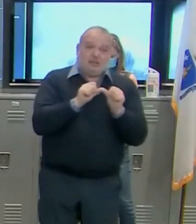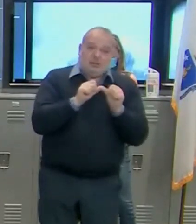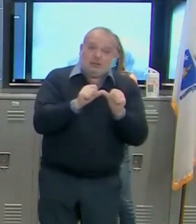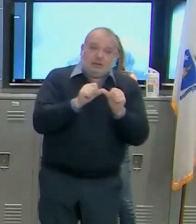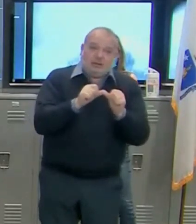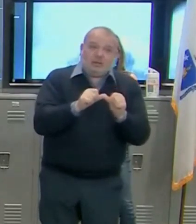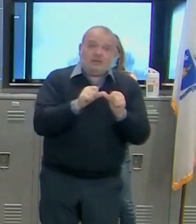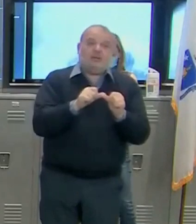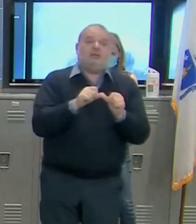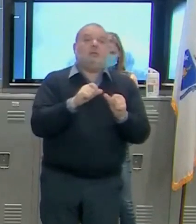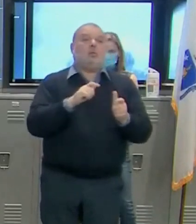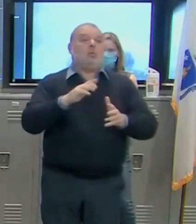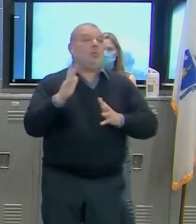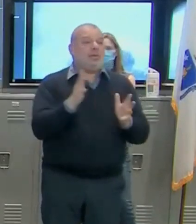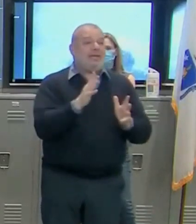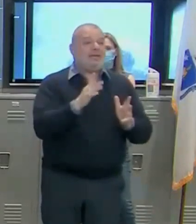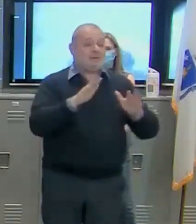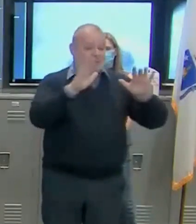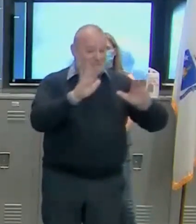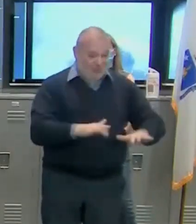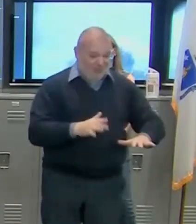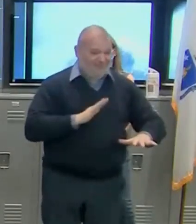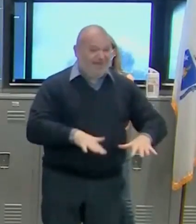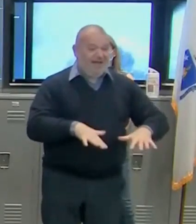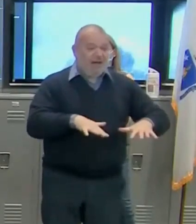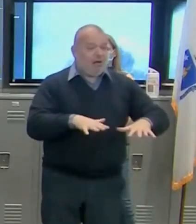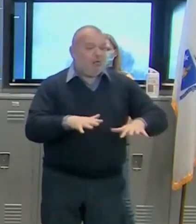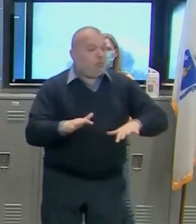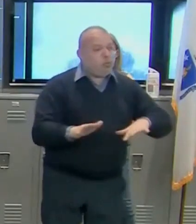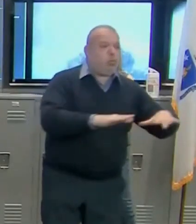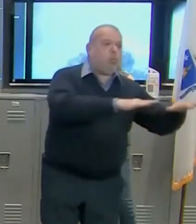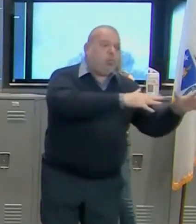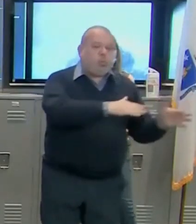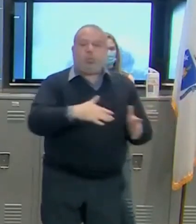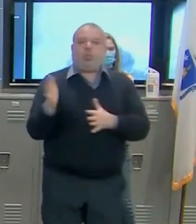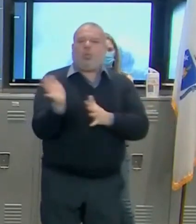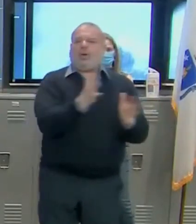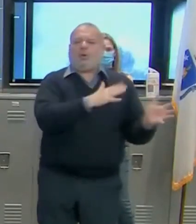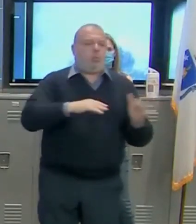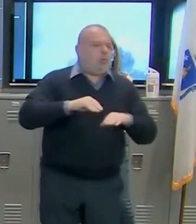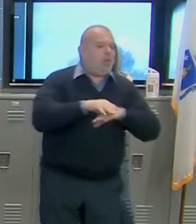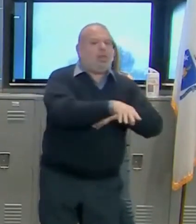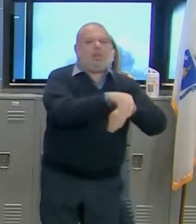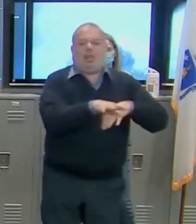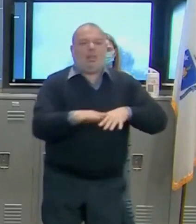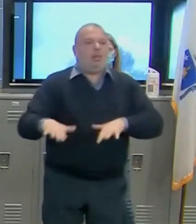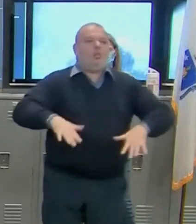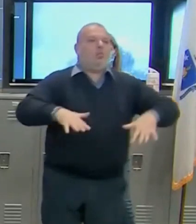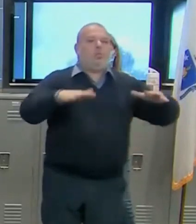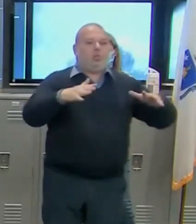will work into the day tomorrow. Late last night, MassDOT